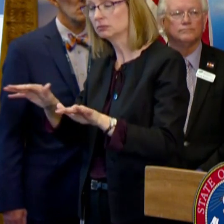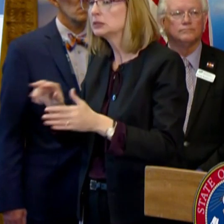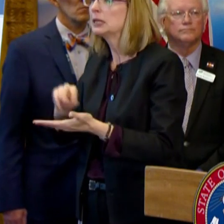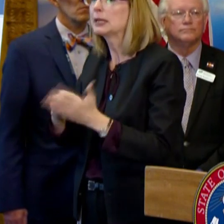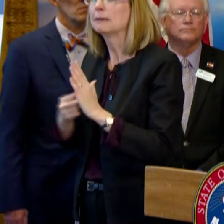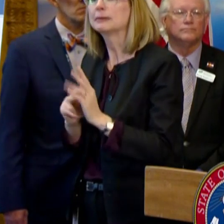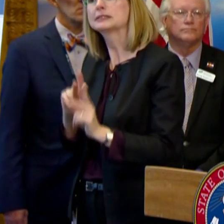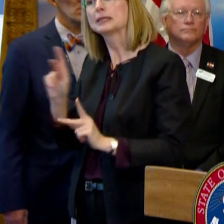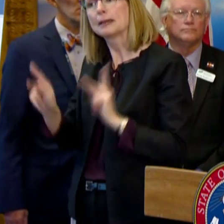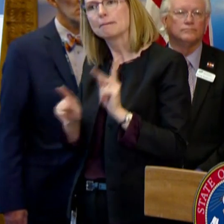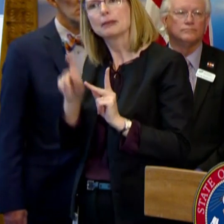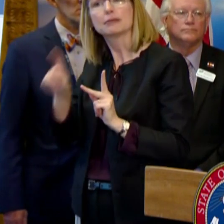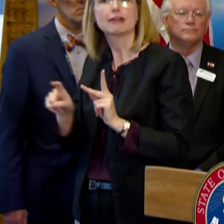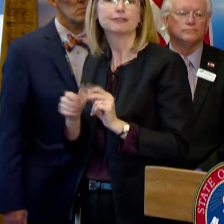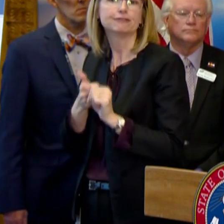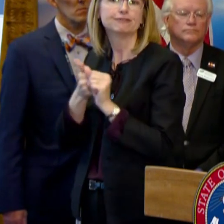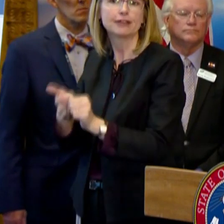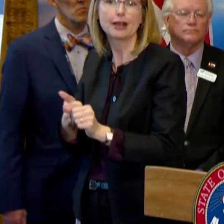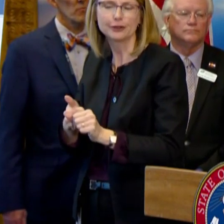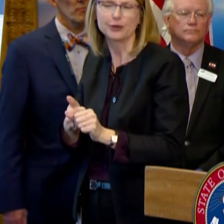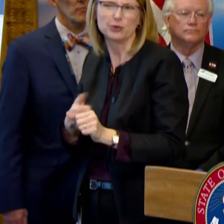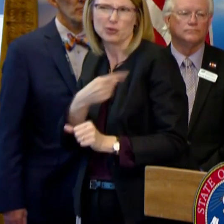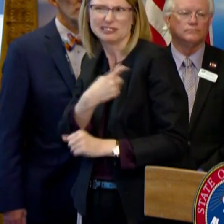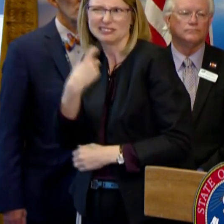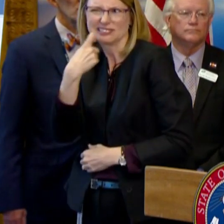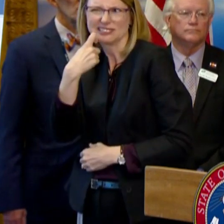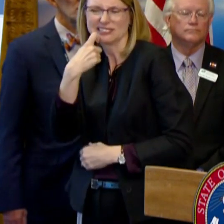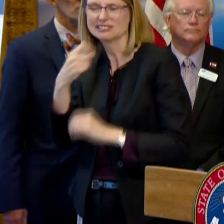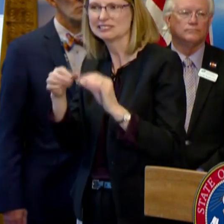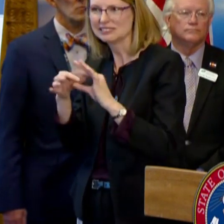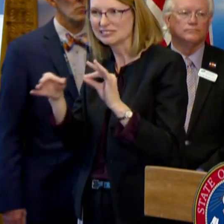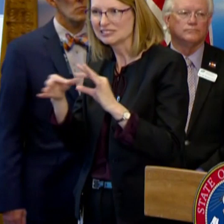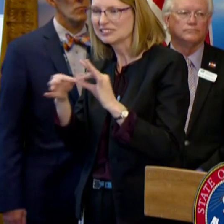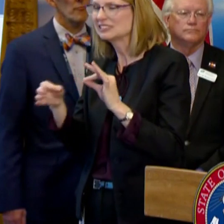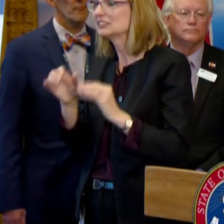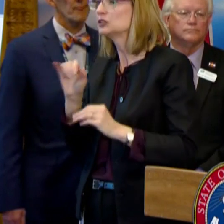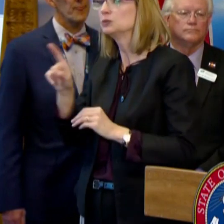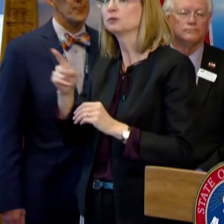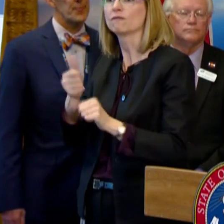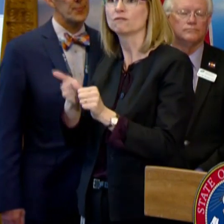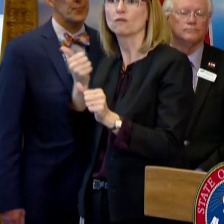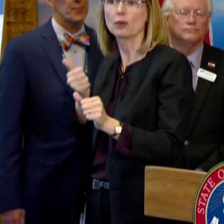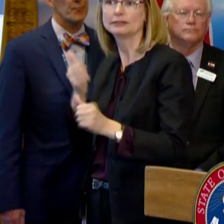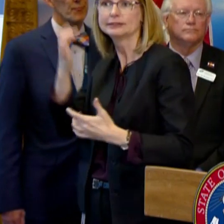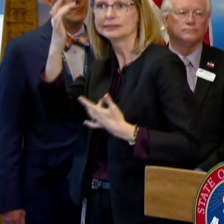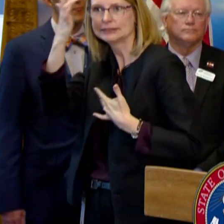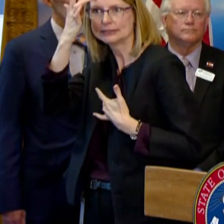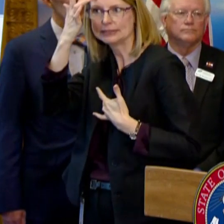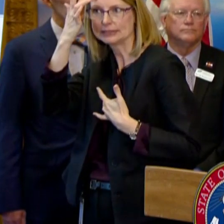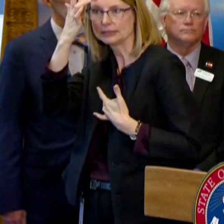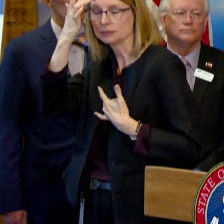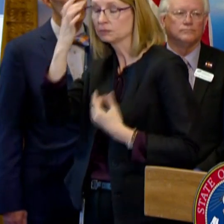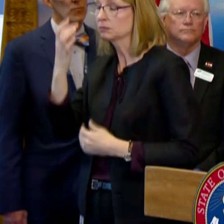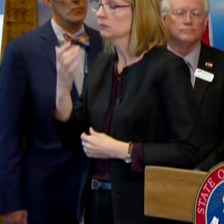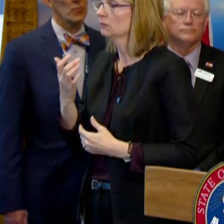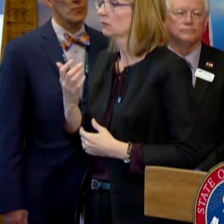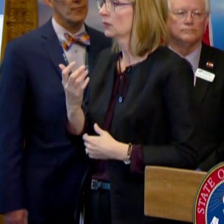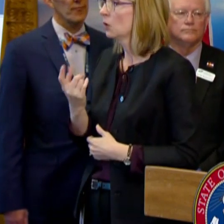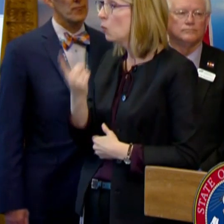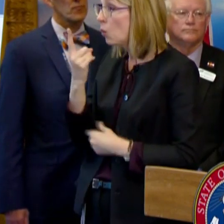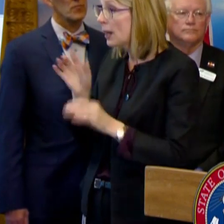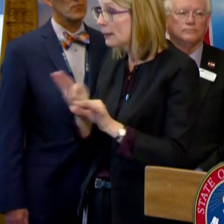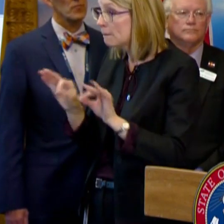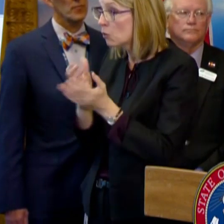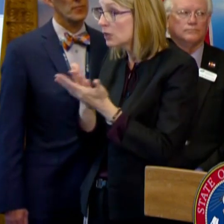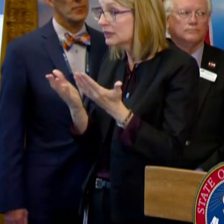same standard precautions that the governor mentioned that we used with any communicable disease. Of particular importance is to